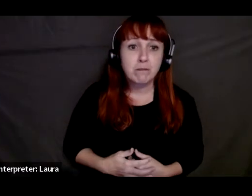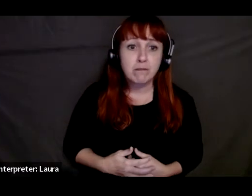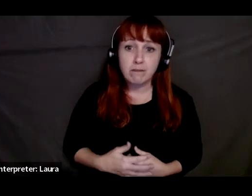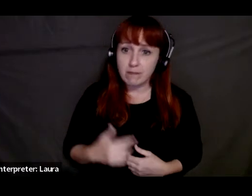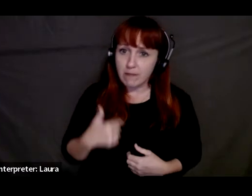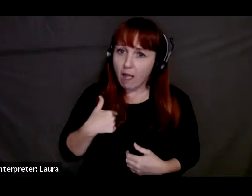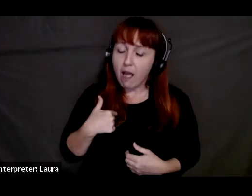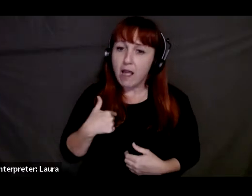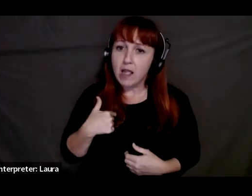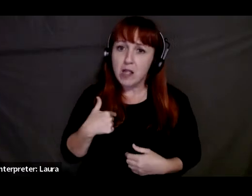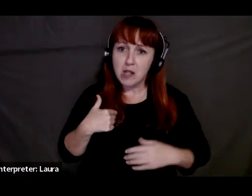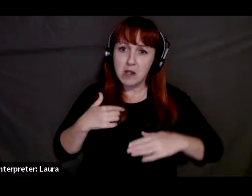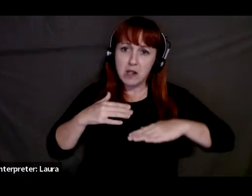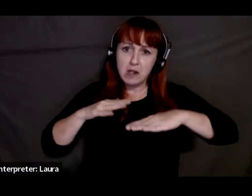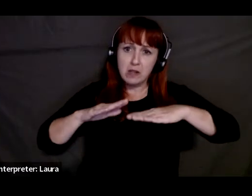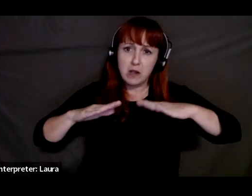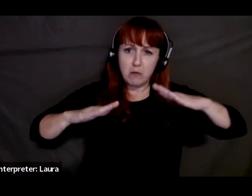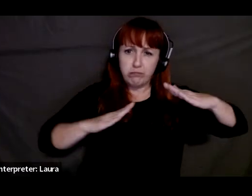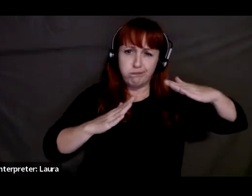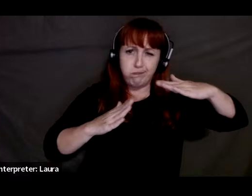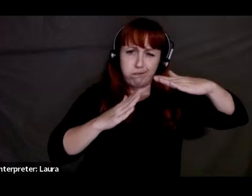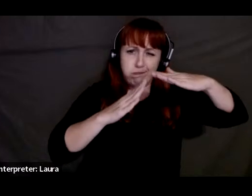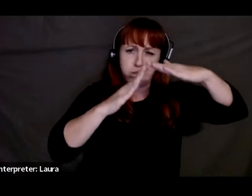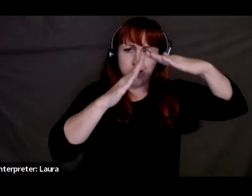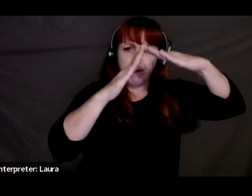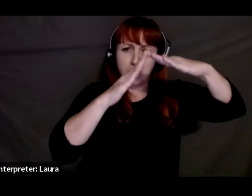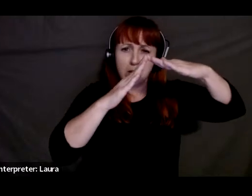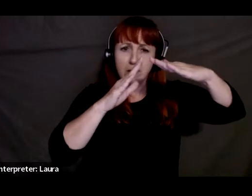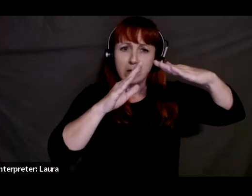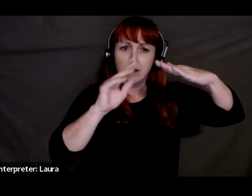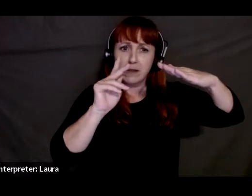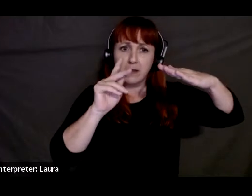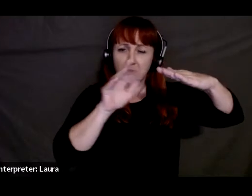when I went to the top of Kohe Malamalama O Kanaloa,